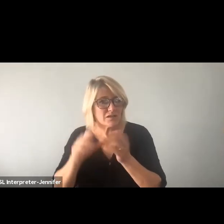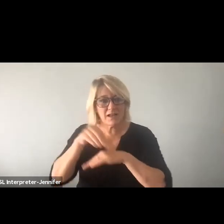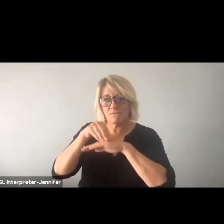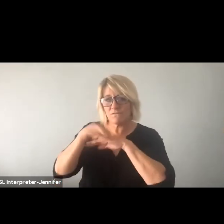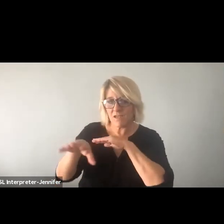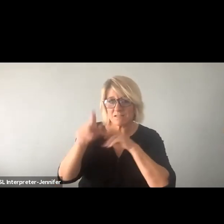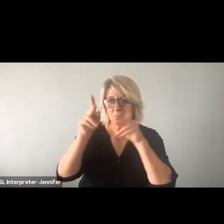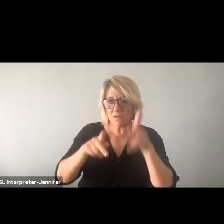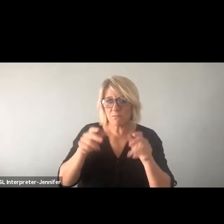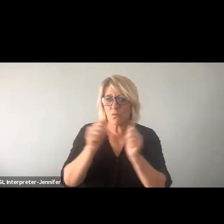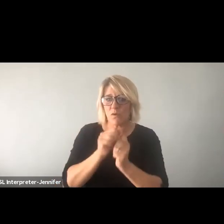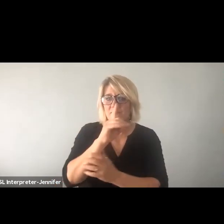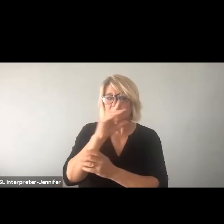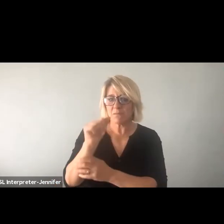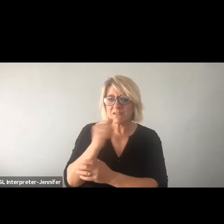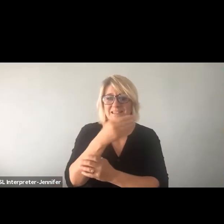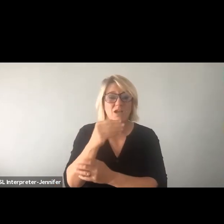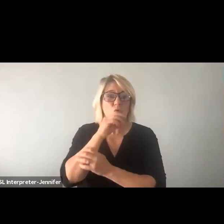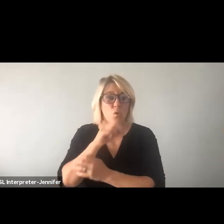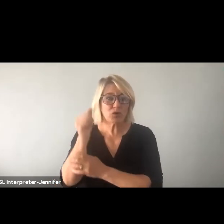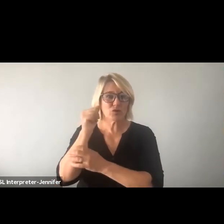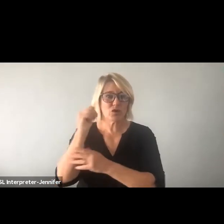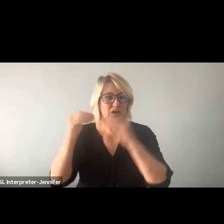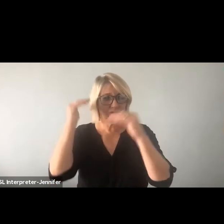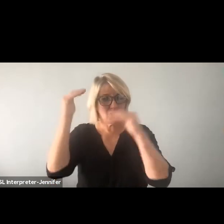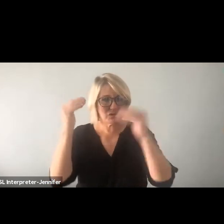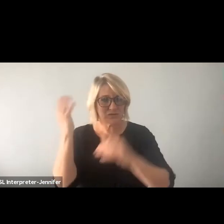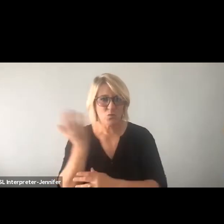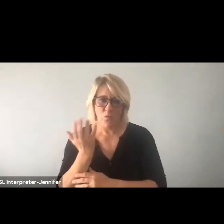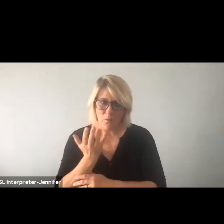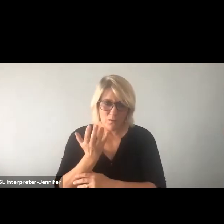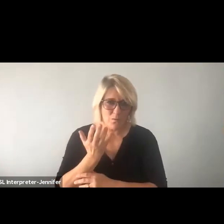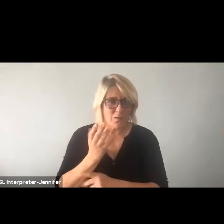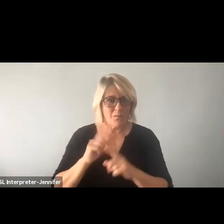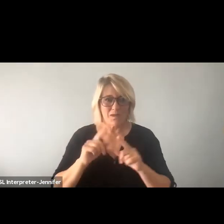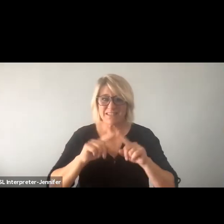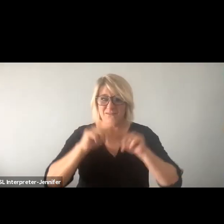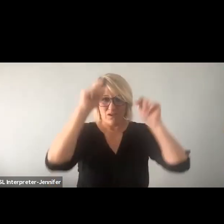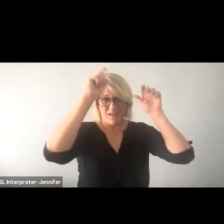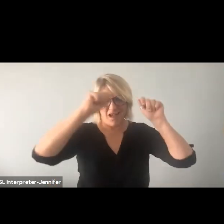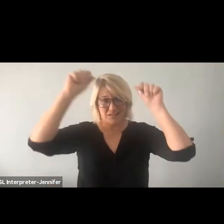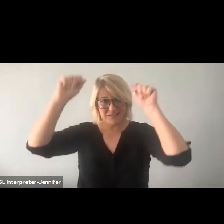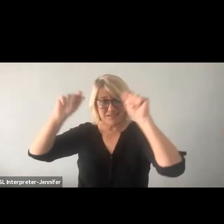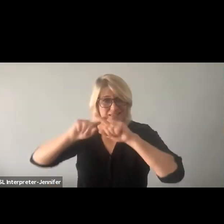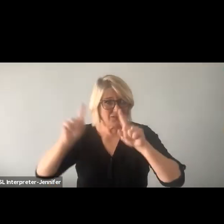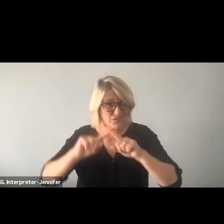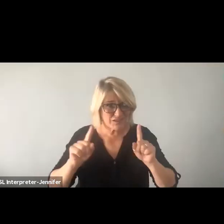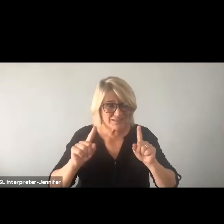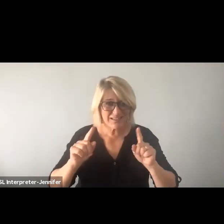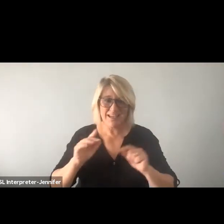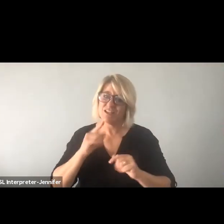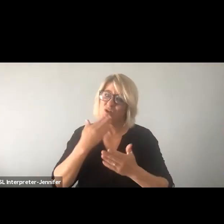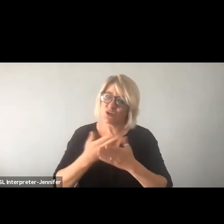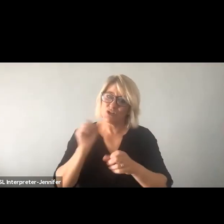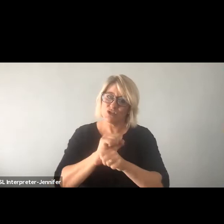and older adults. Wow, that's a mouthful, but she wears a lot of hats and wears them incredibly well.